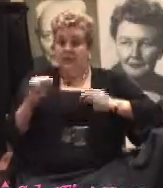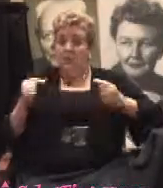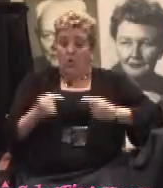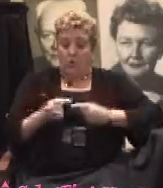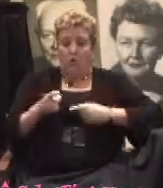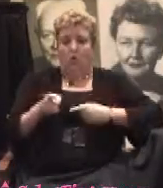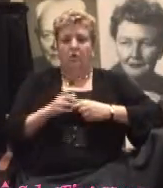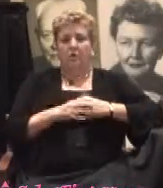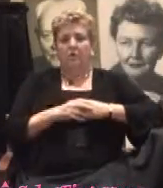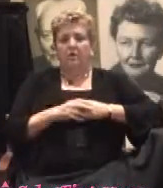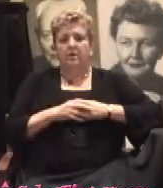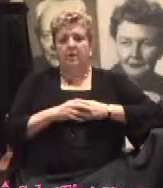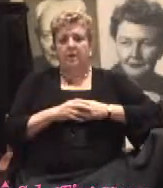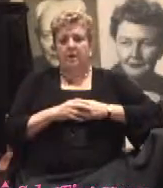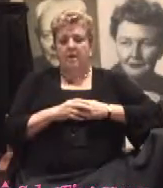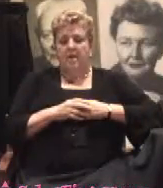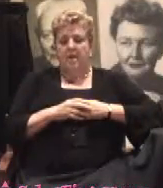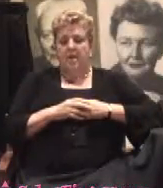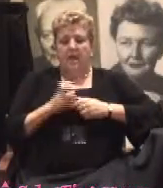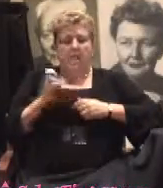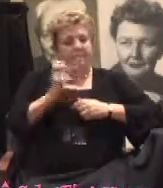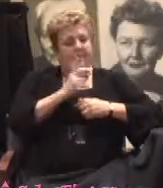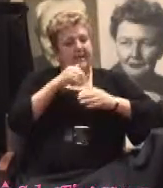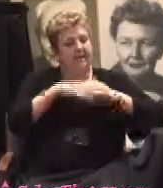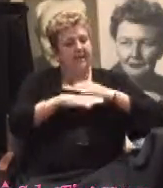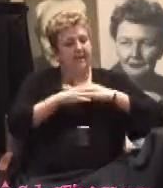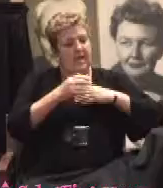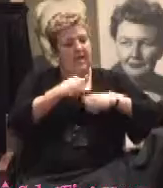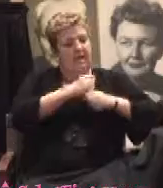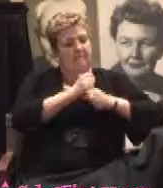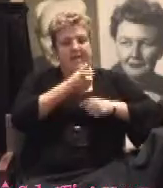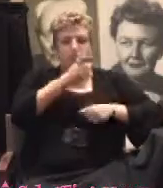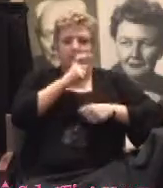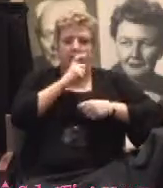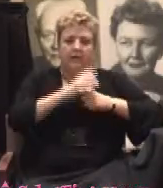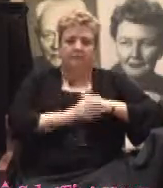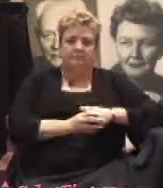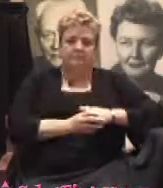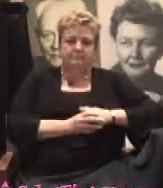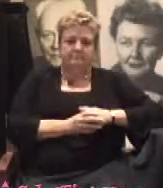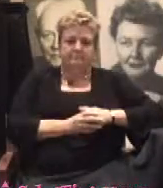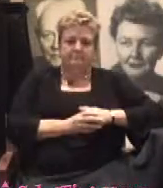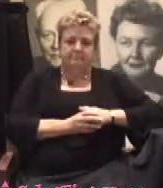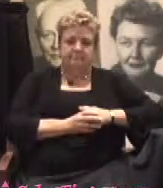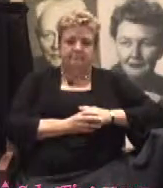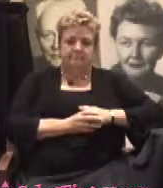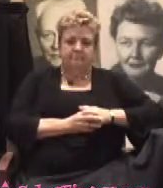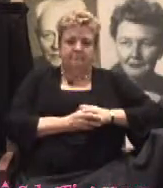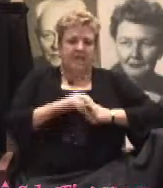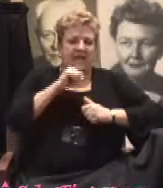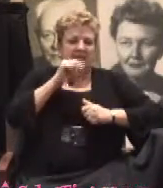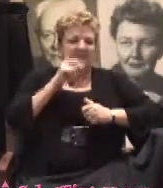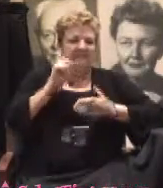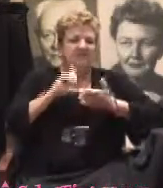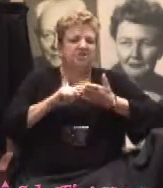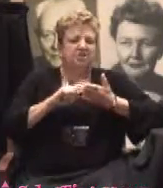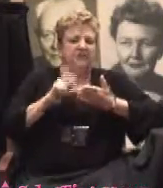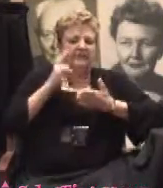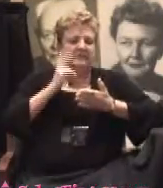And I went inside, and I made myself a drink. And I didn't check to see what happened. That's